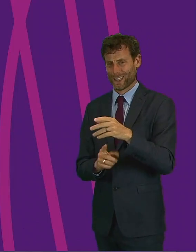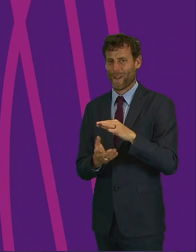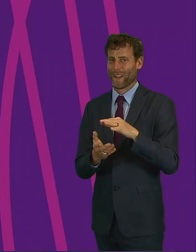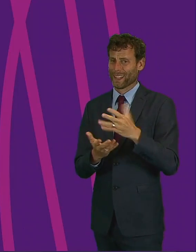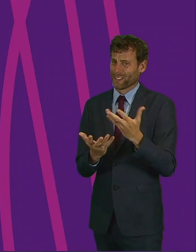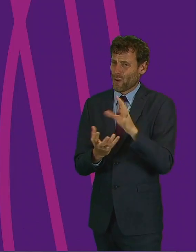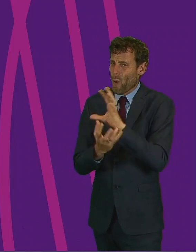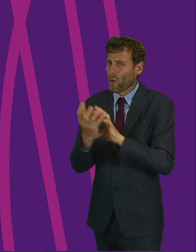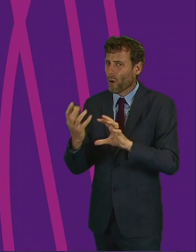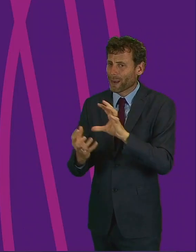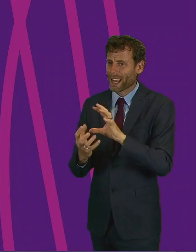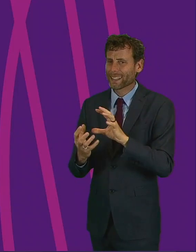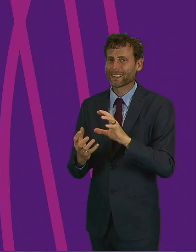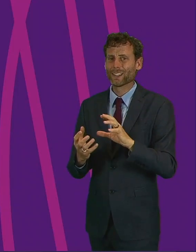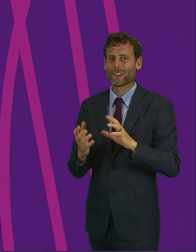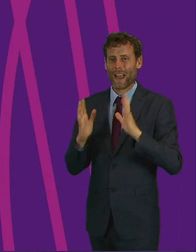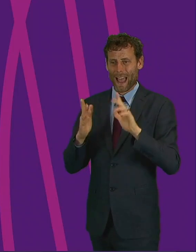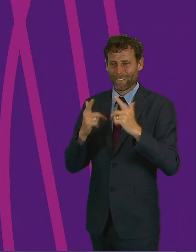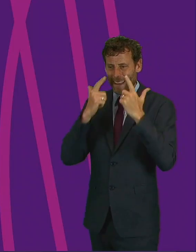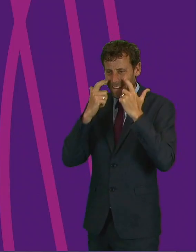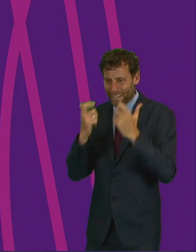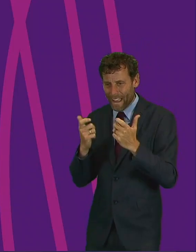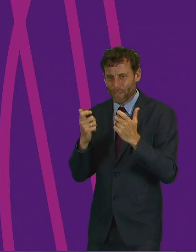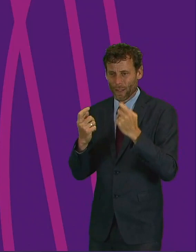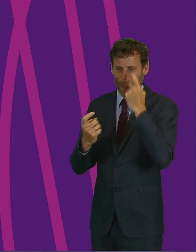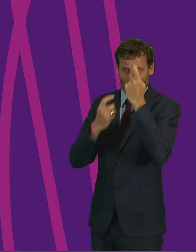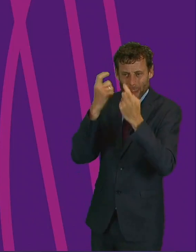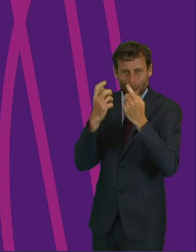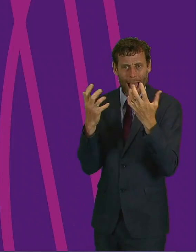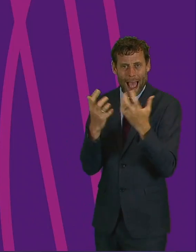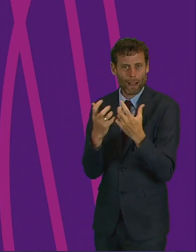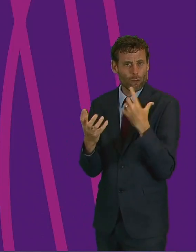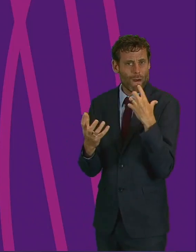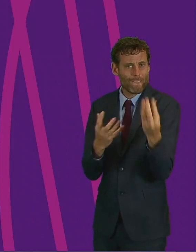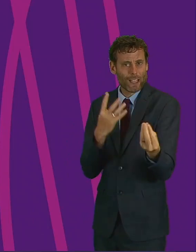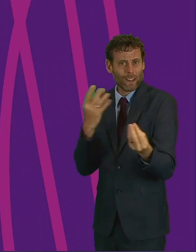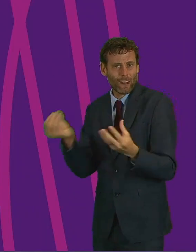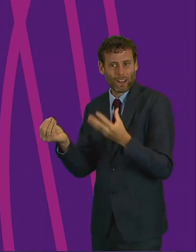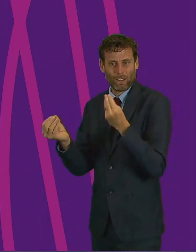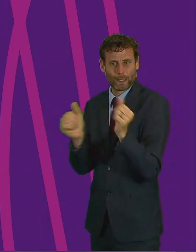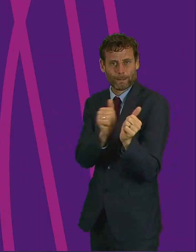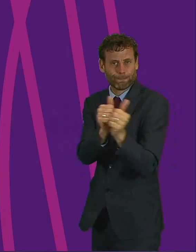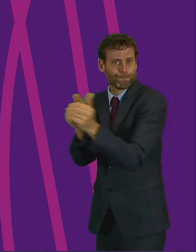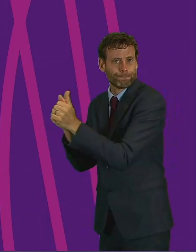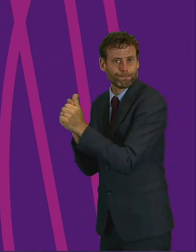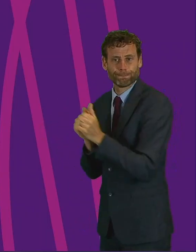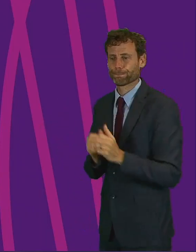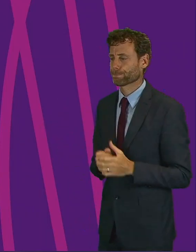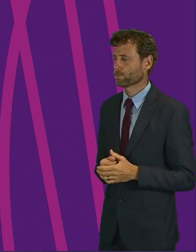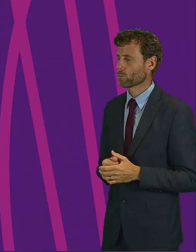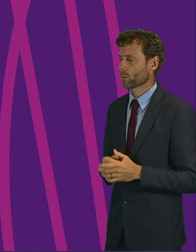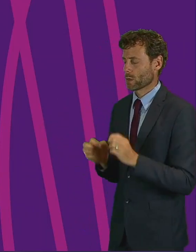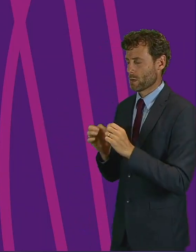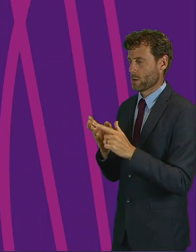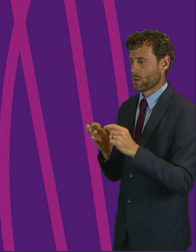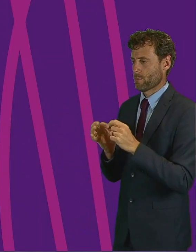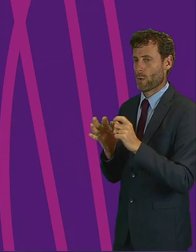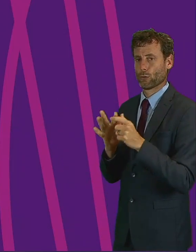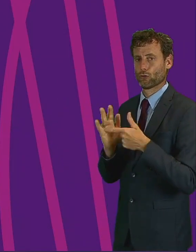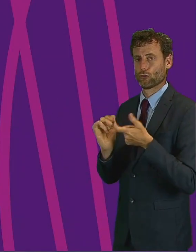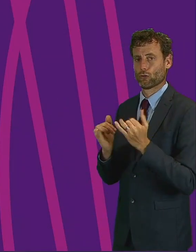apply real care and attention and consideration to the issues involved. Bob Doris, to be followed by Alexander